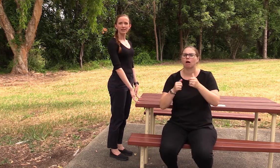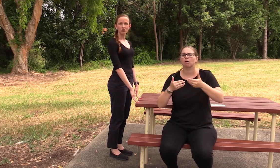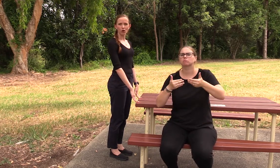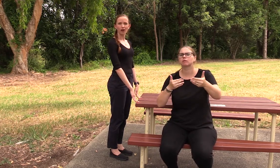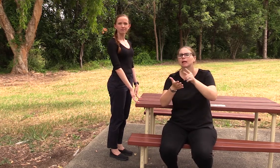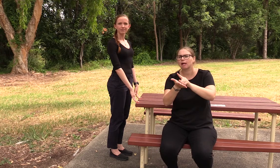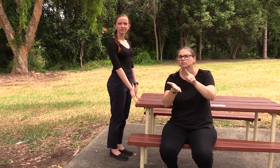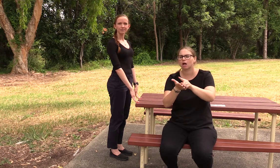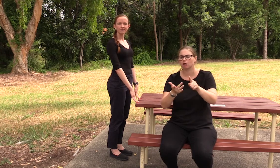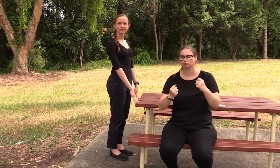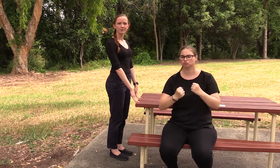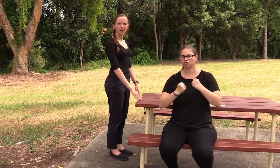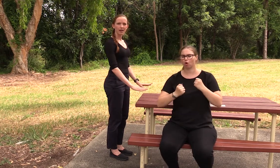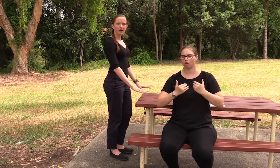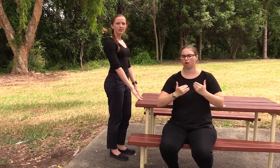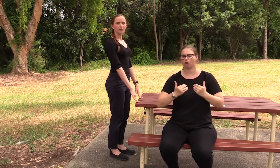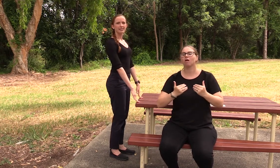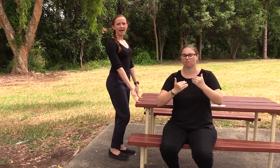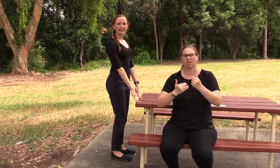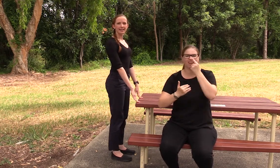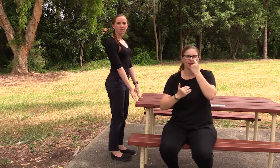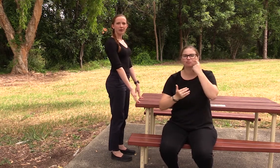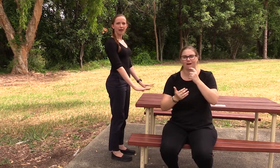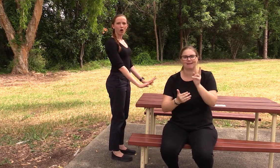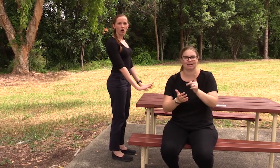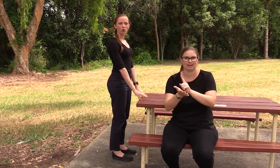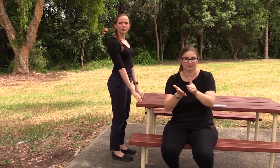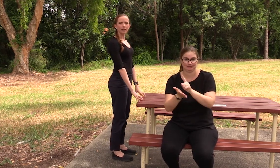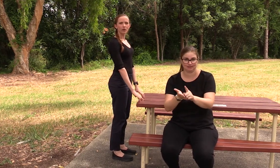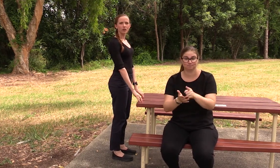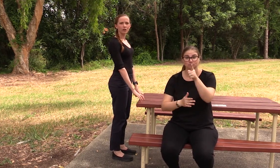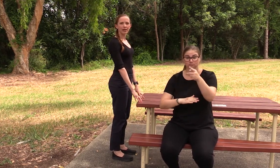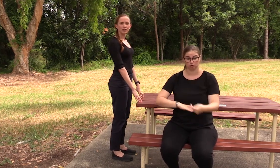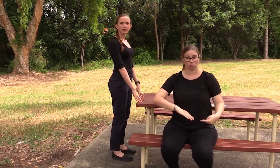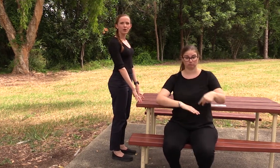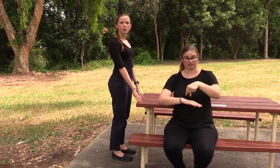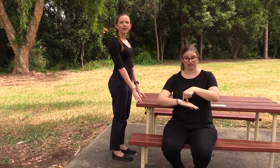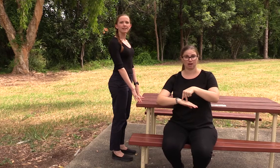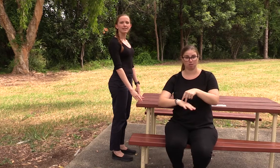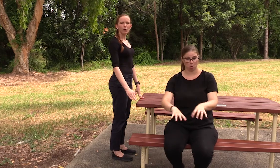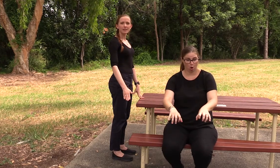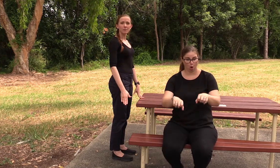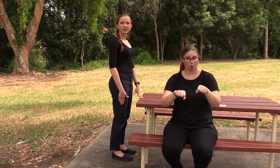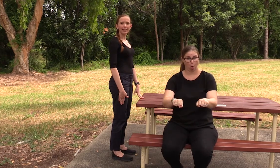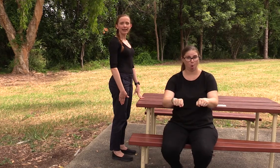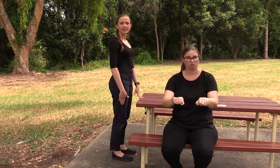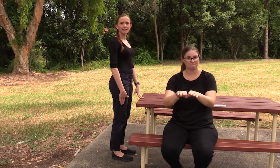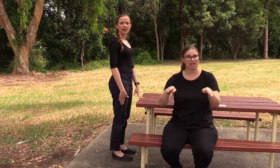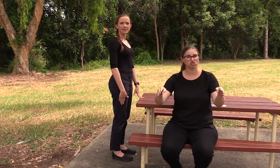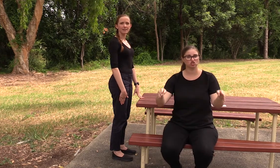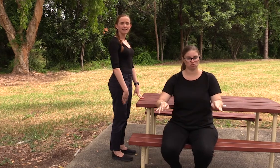a little bit stronger. So standing up and holding onto the bench, we're going to start with some